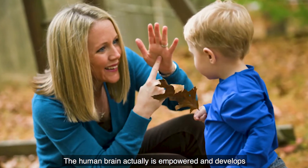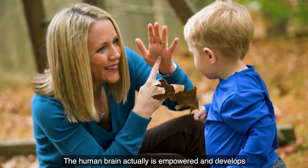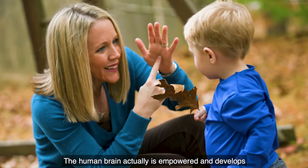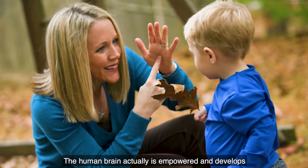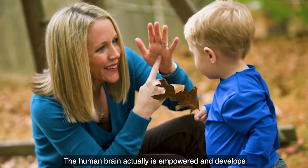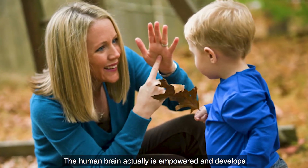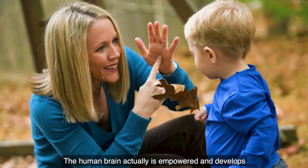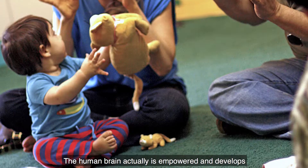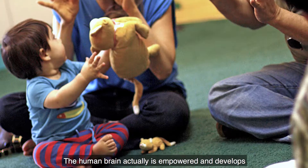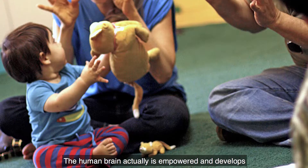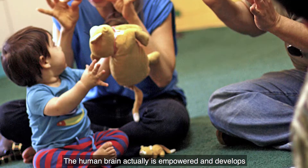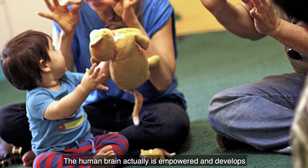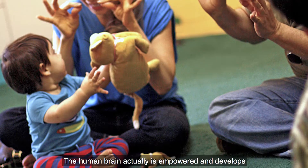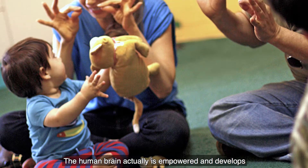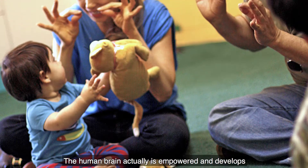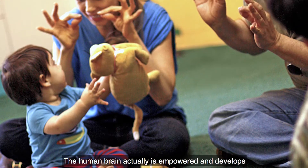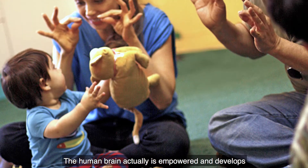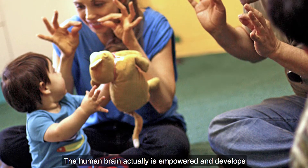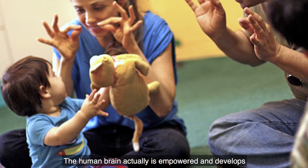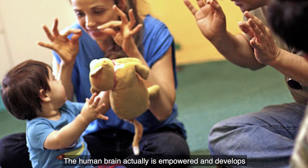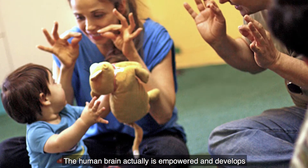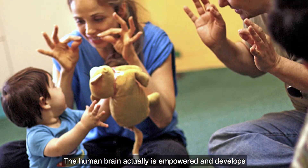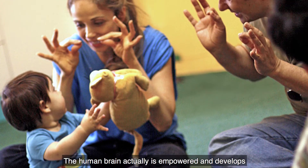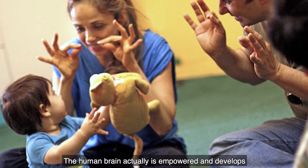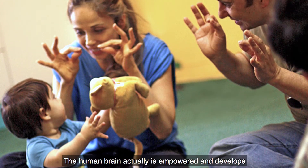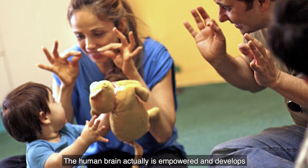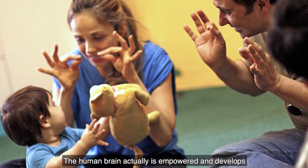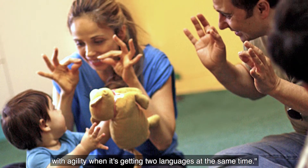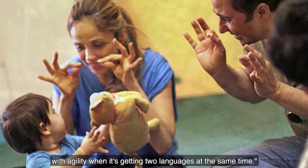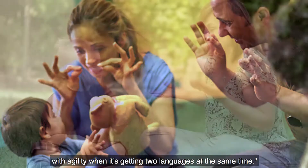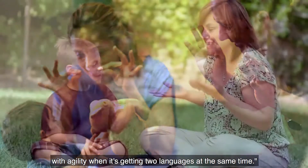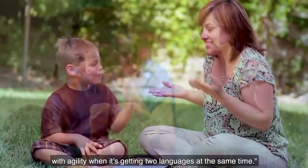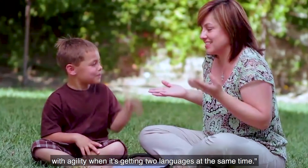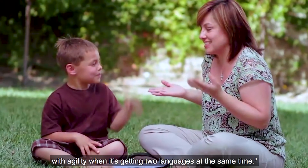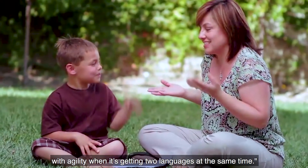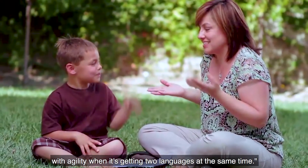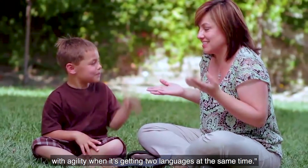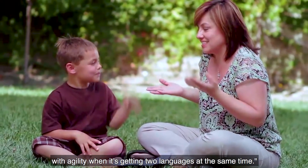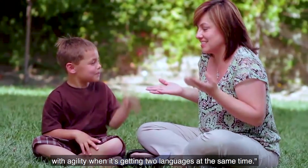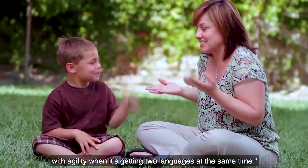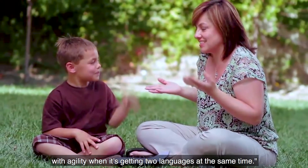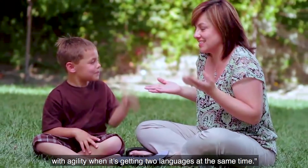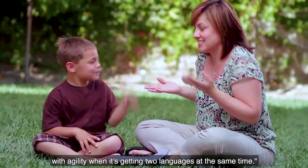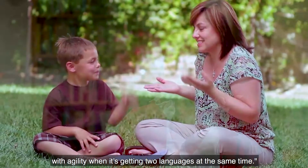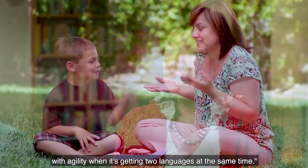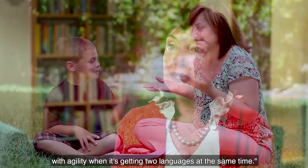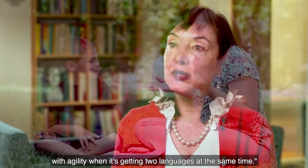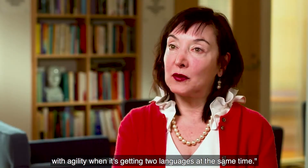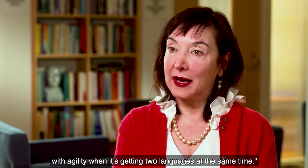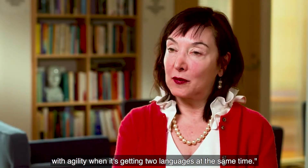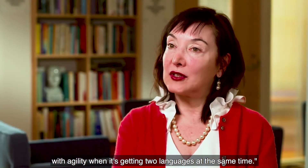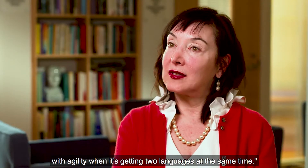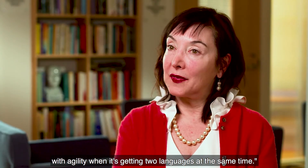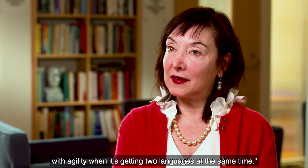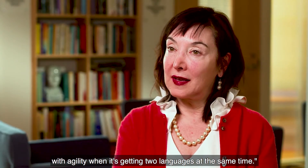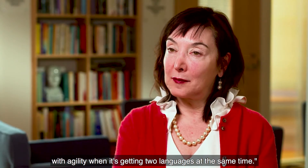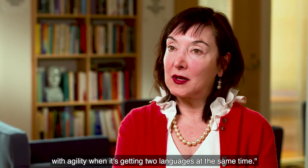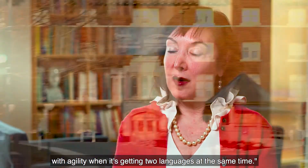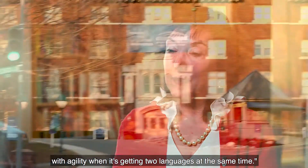brain actually is empowered and develops with agility when it's getting two languages at the same time.